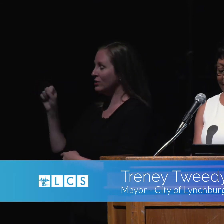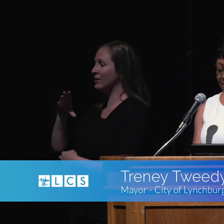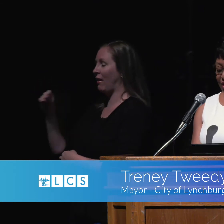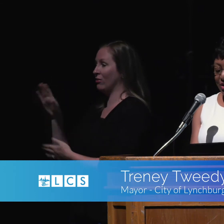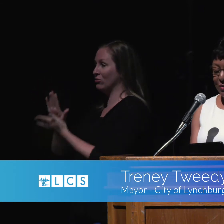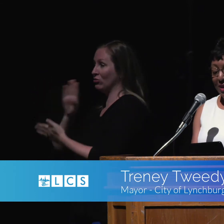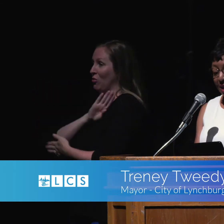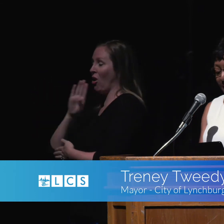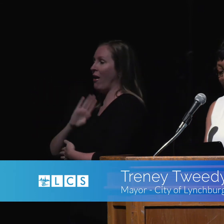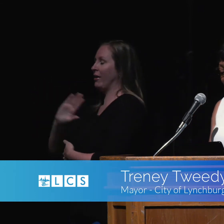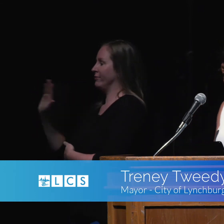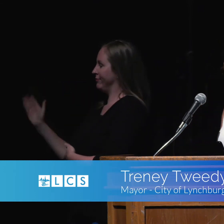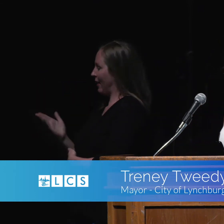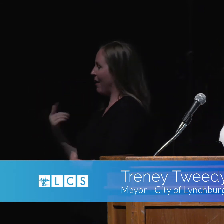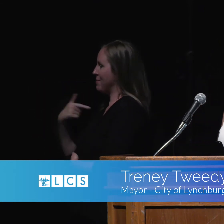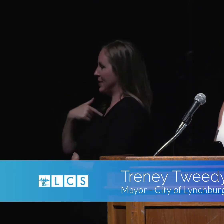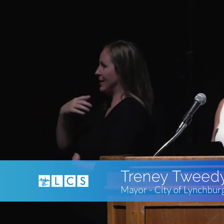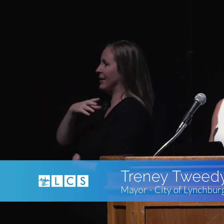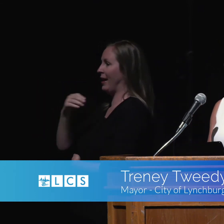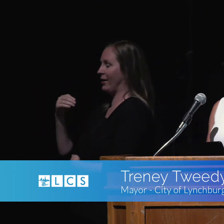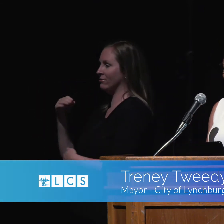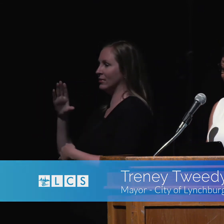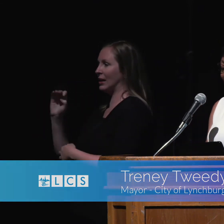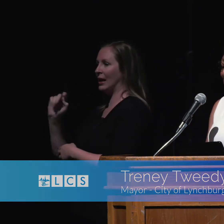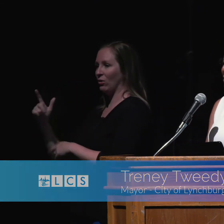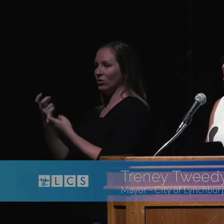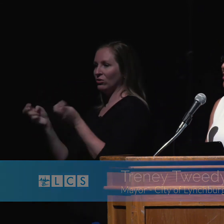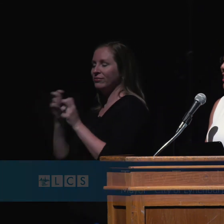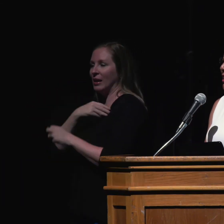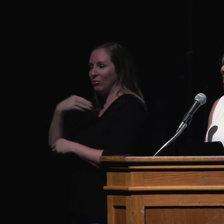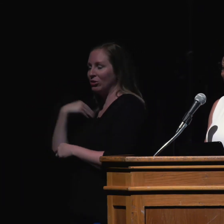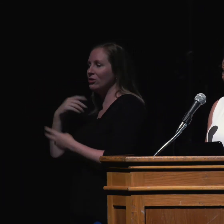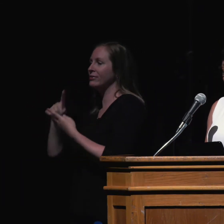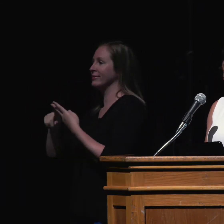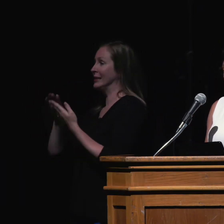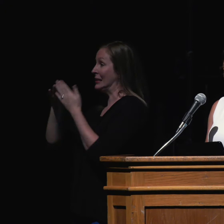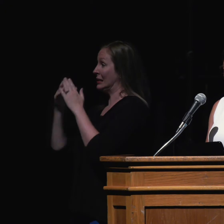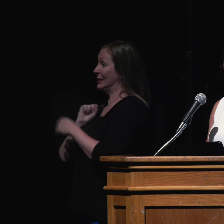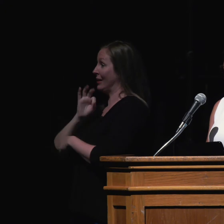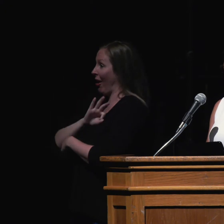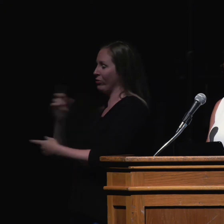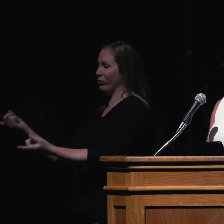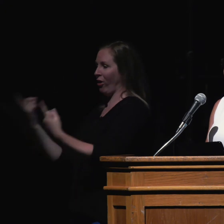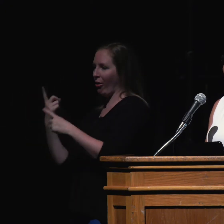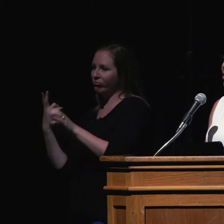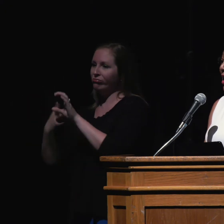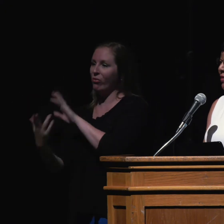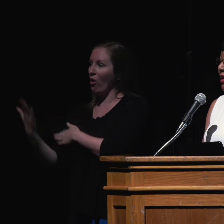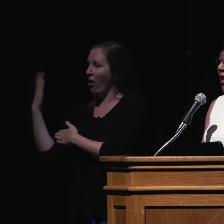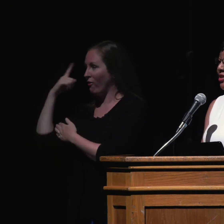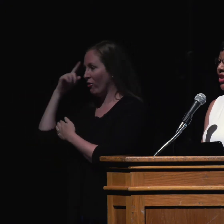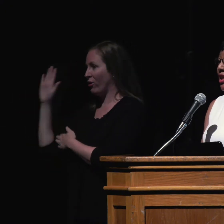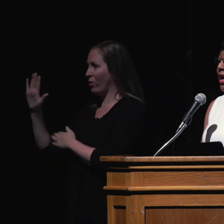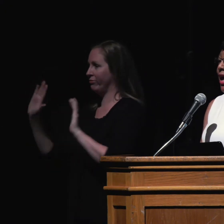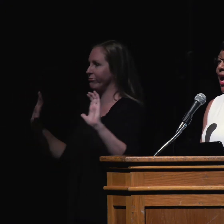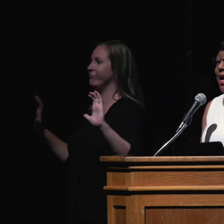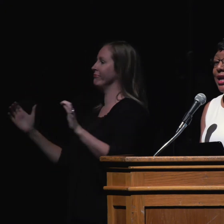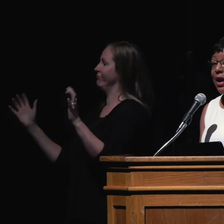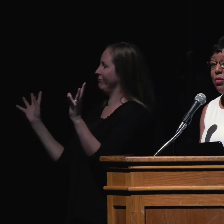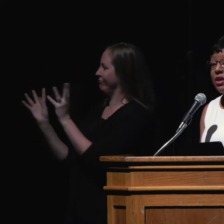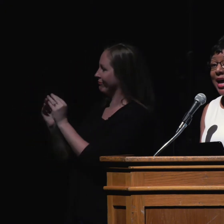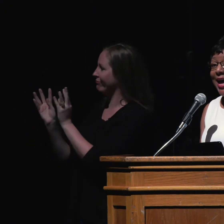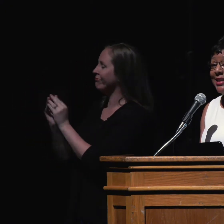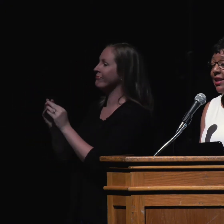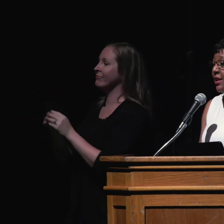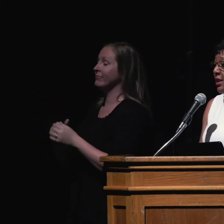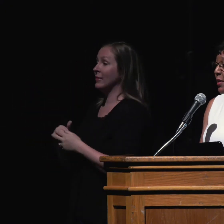the invitation to me and my fellow council members and members of city staff to join you all this morning for your convocation. And